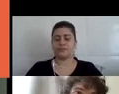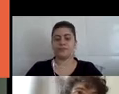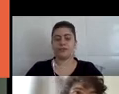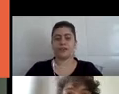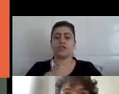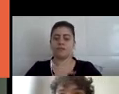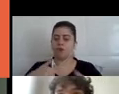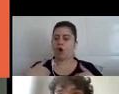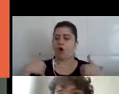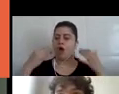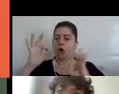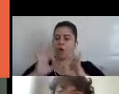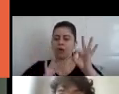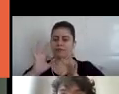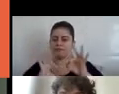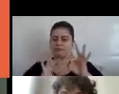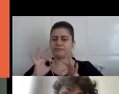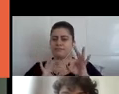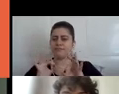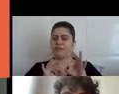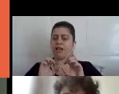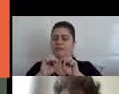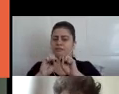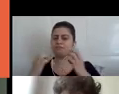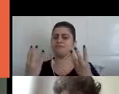In a let's say mechanism